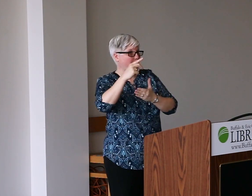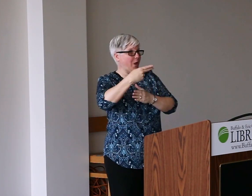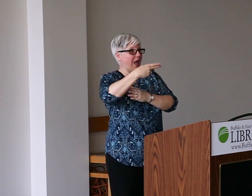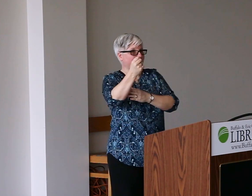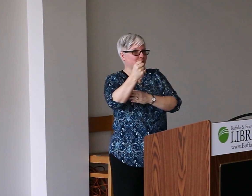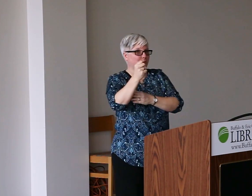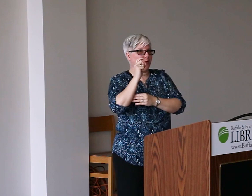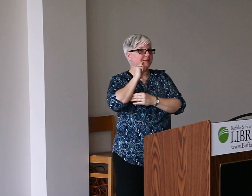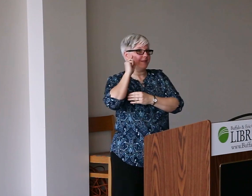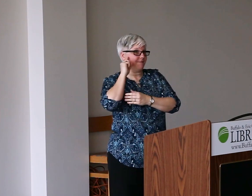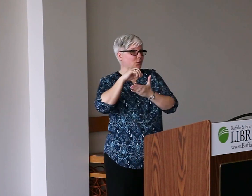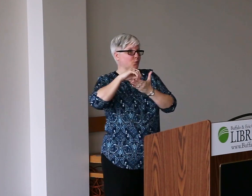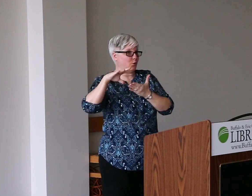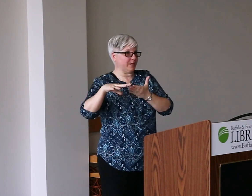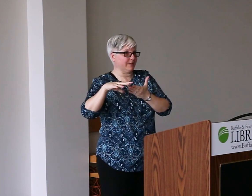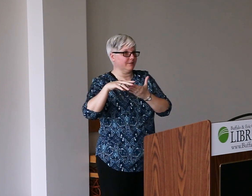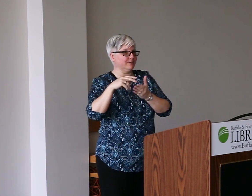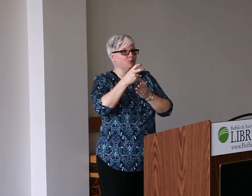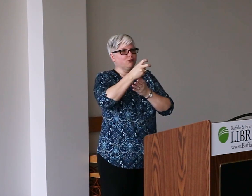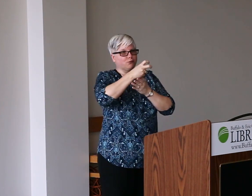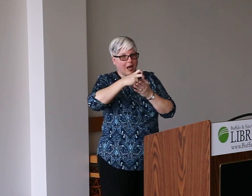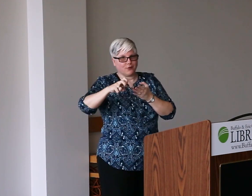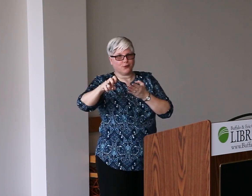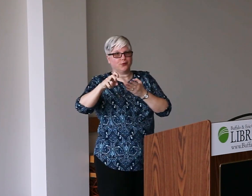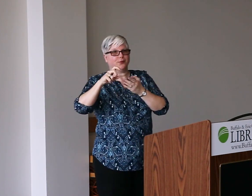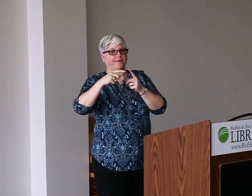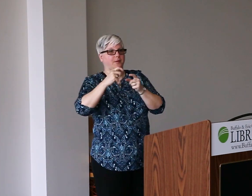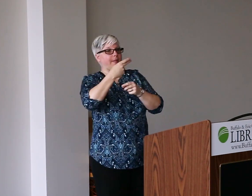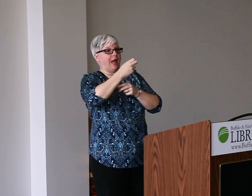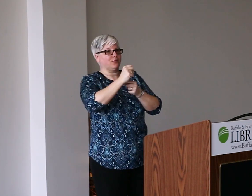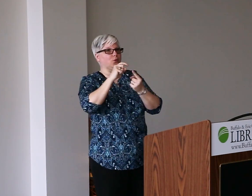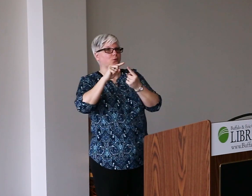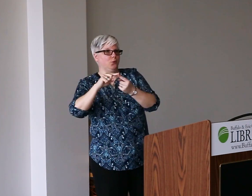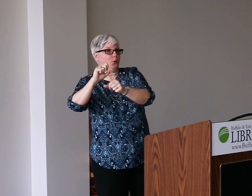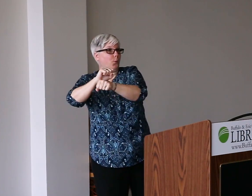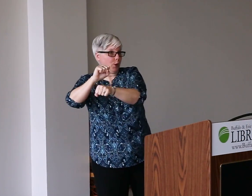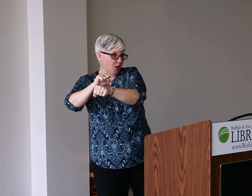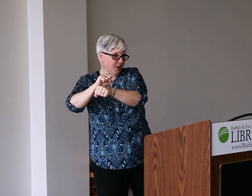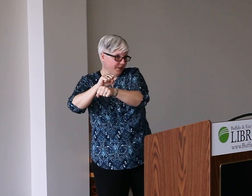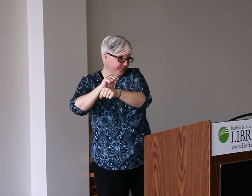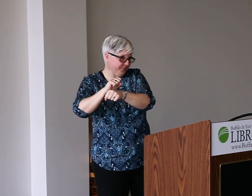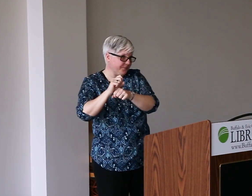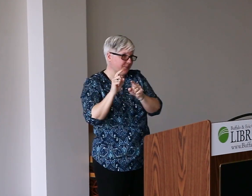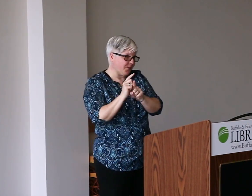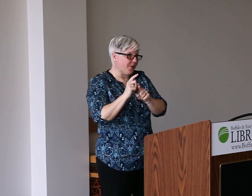employment services for high school deaf students transitioning from high school to work.